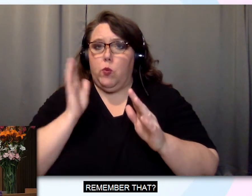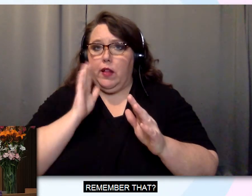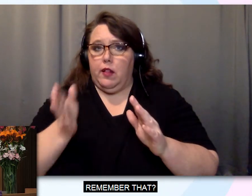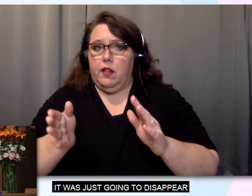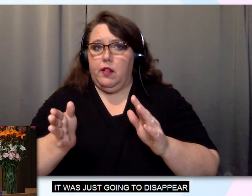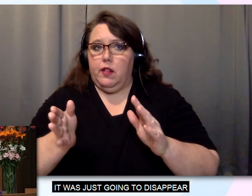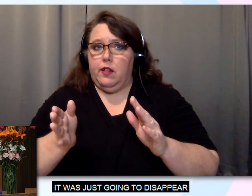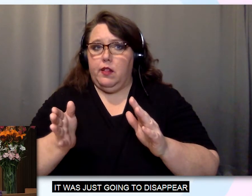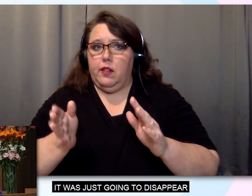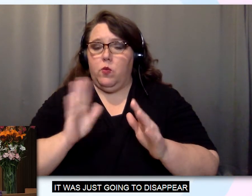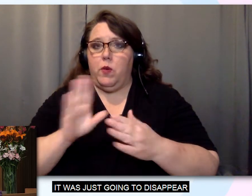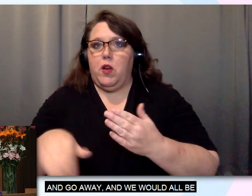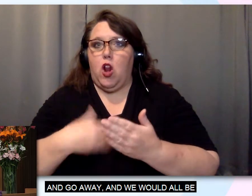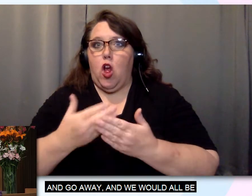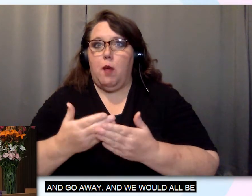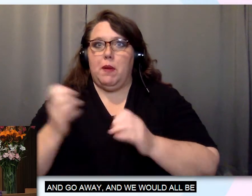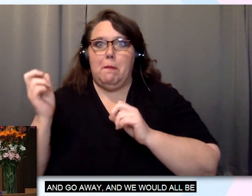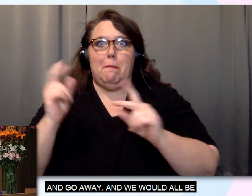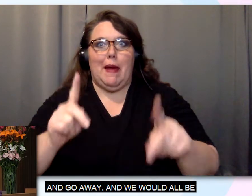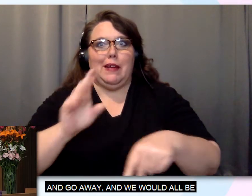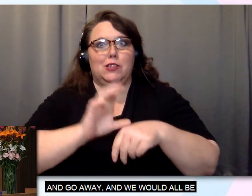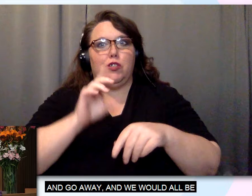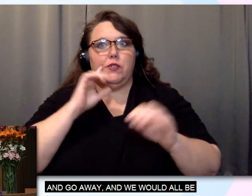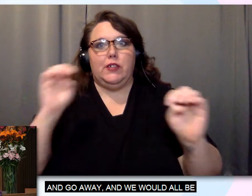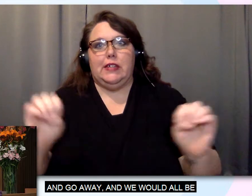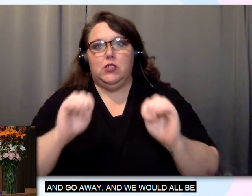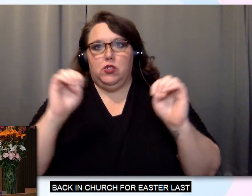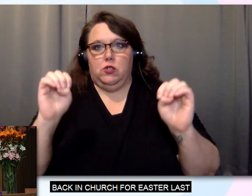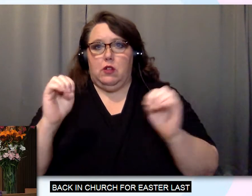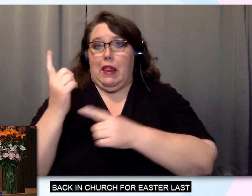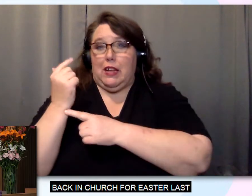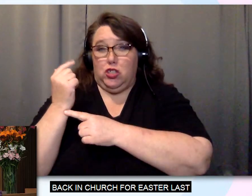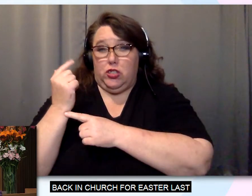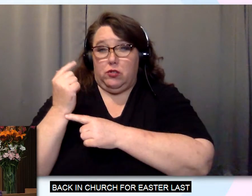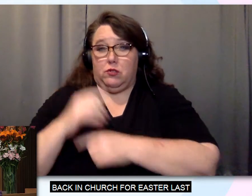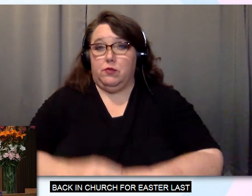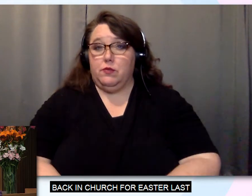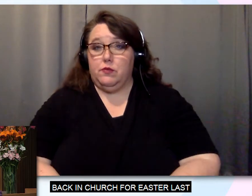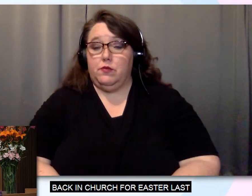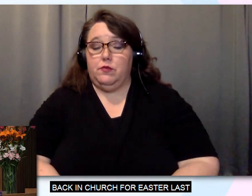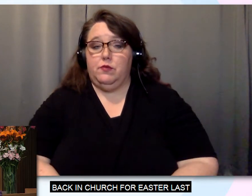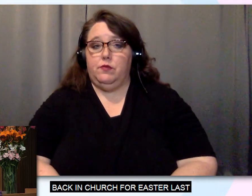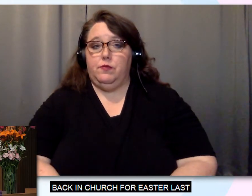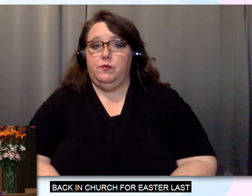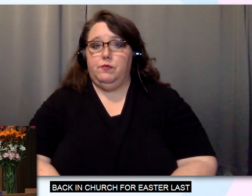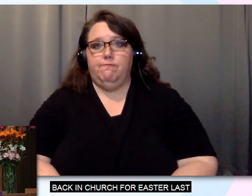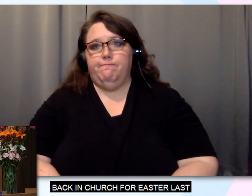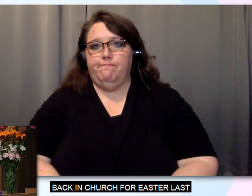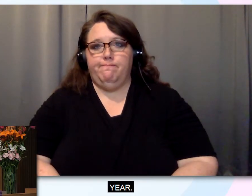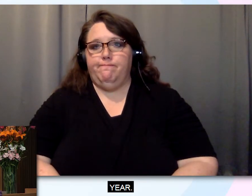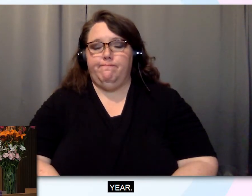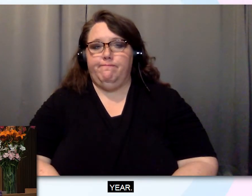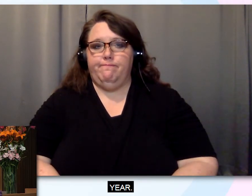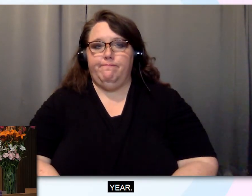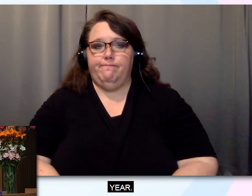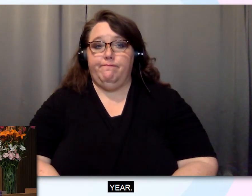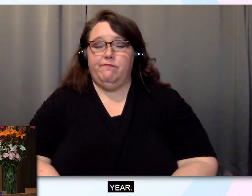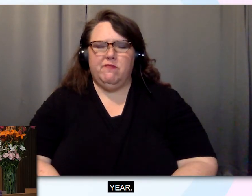going to disappear and go away, and we would all be back in church for Easter last year.